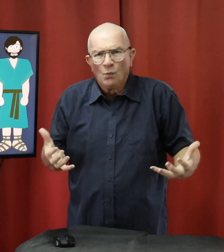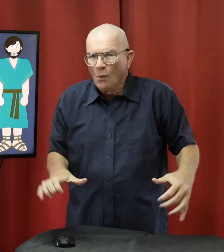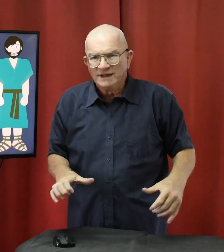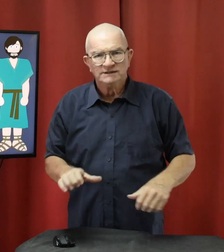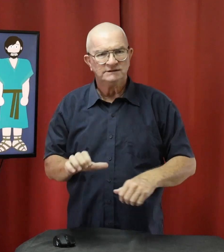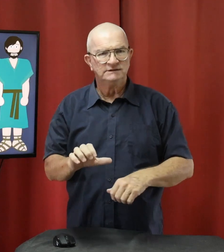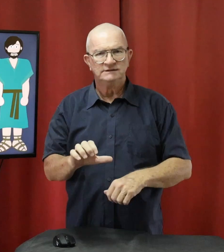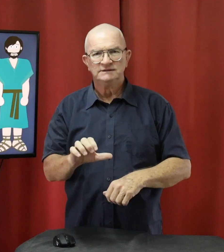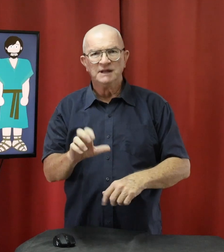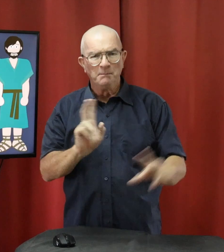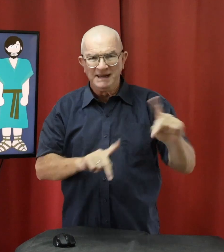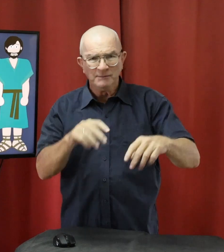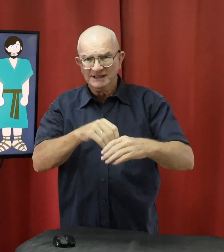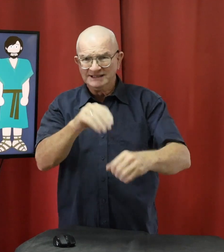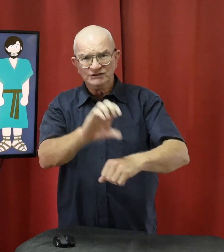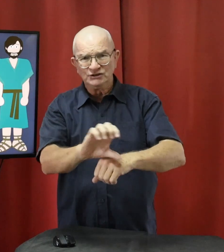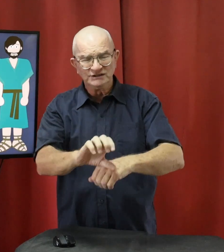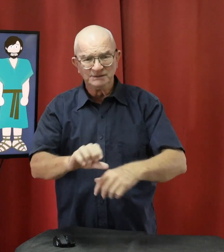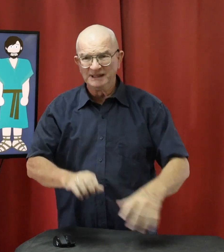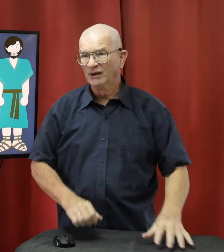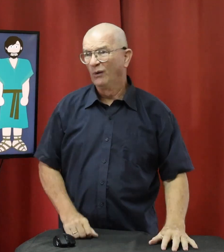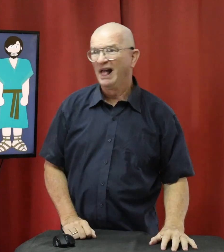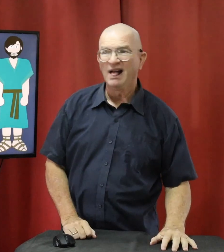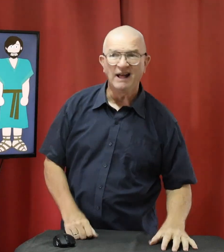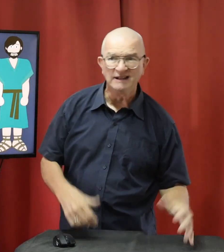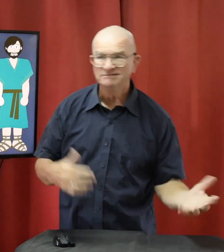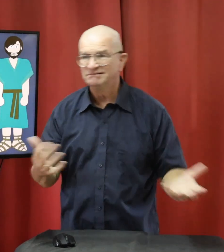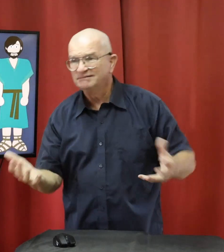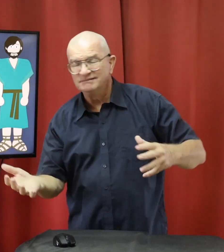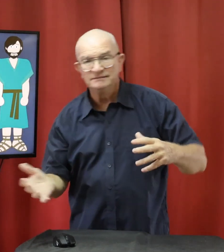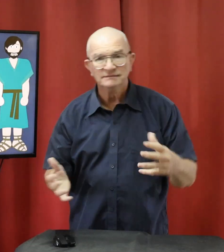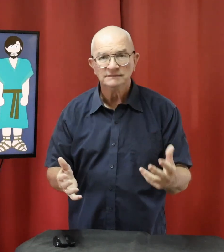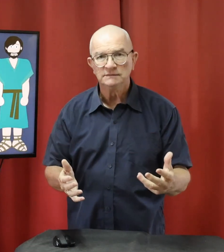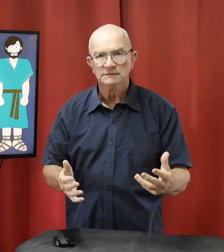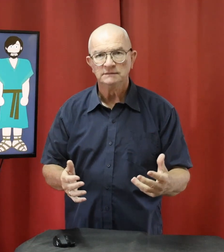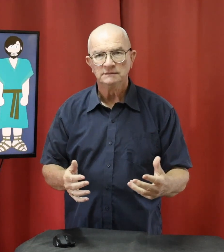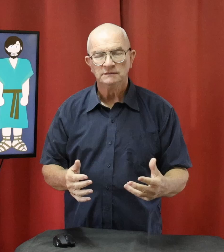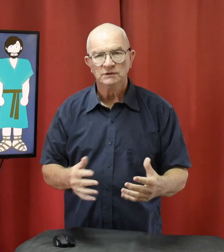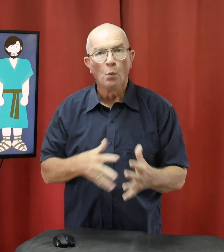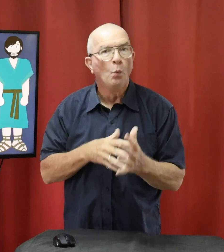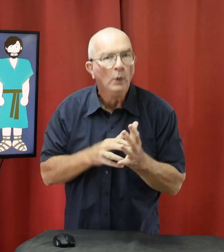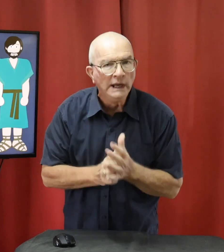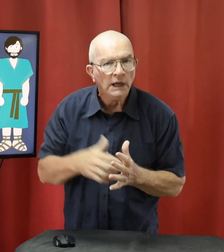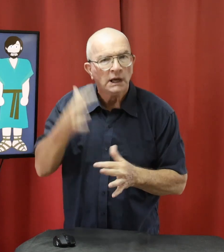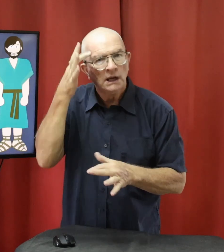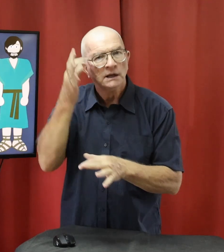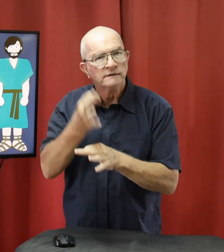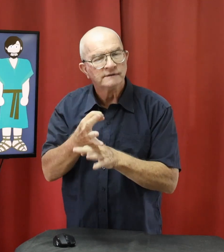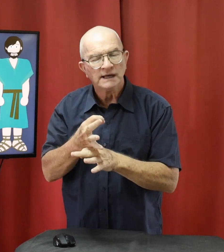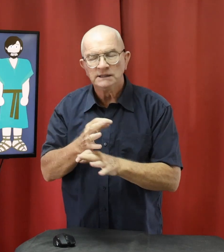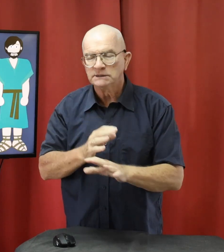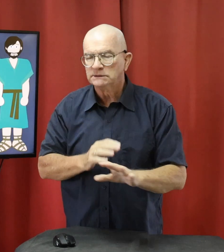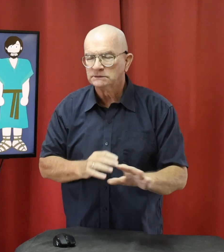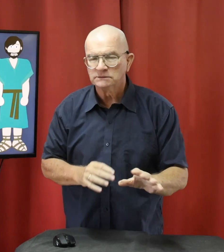They don't want people in the church to be, well, I think so, I'm not sure, weak in their faith. No.